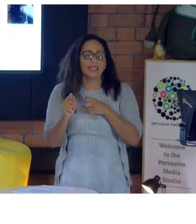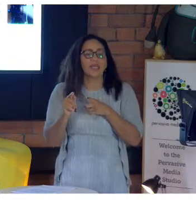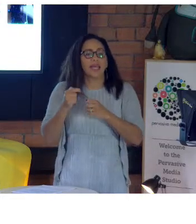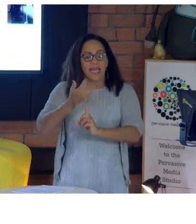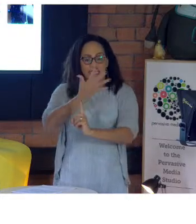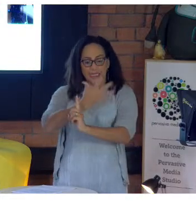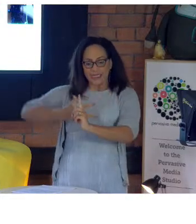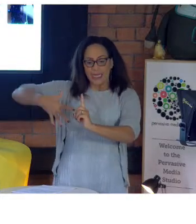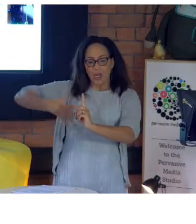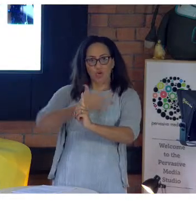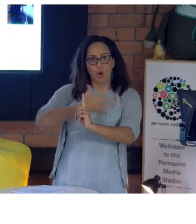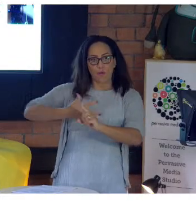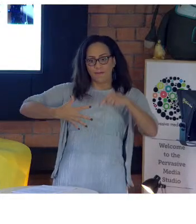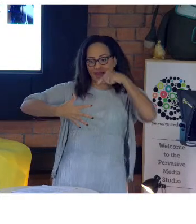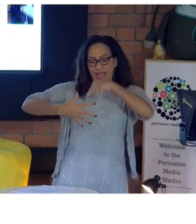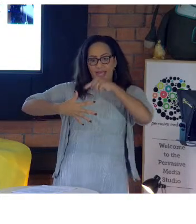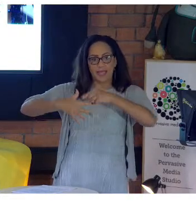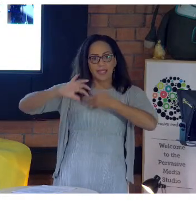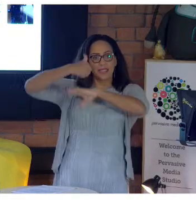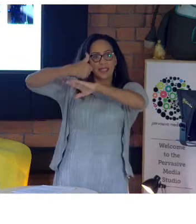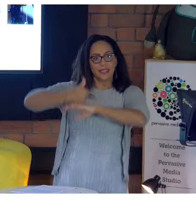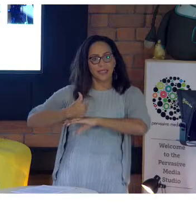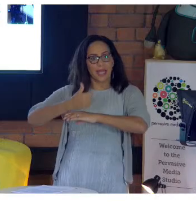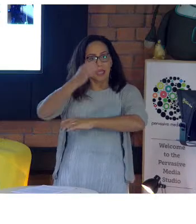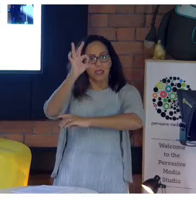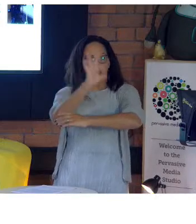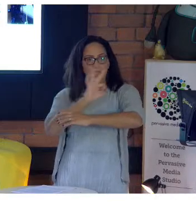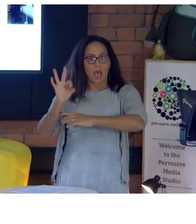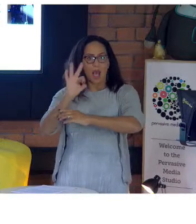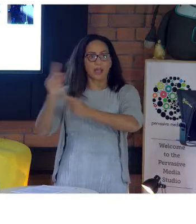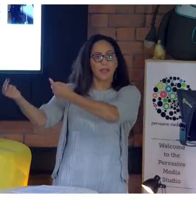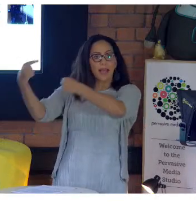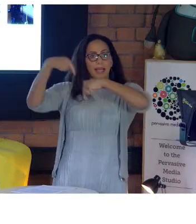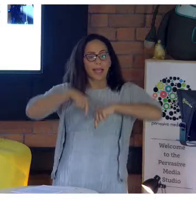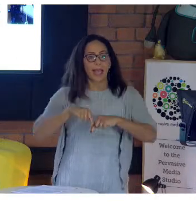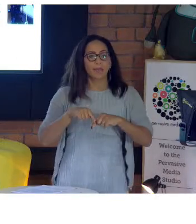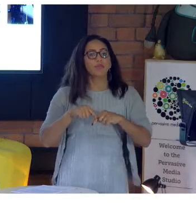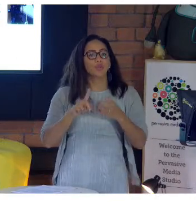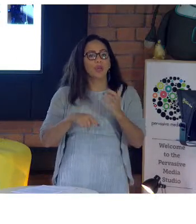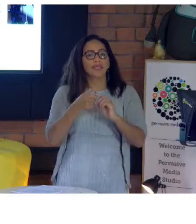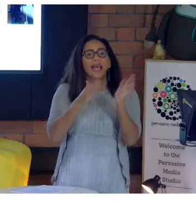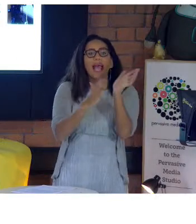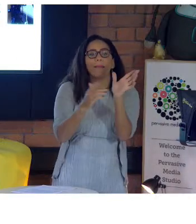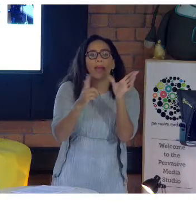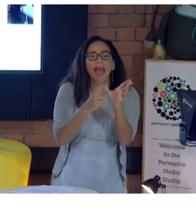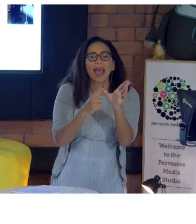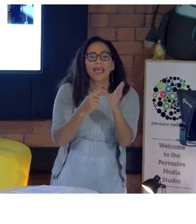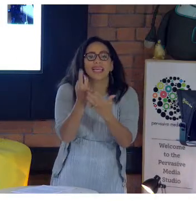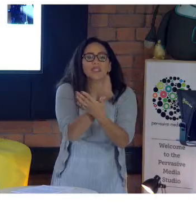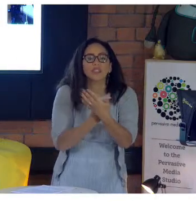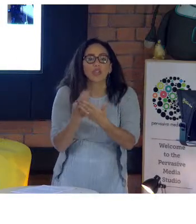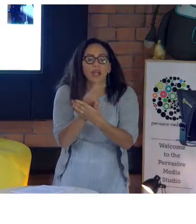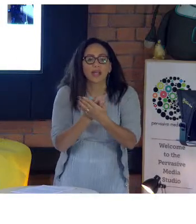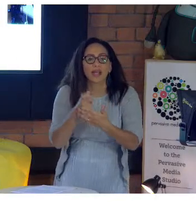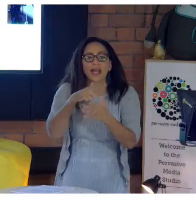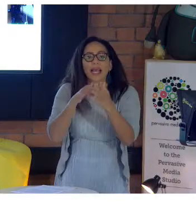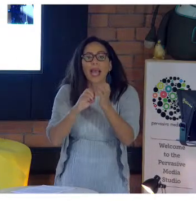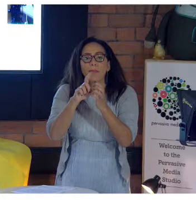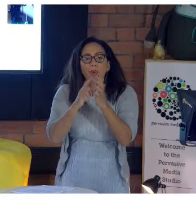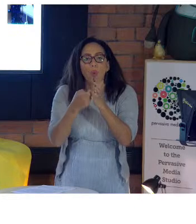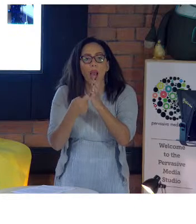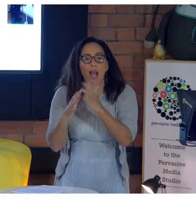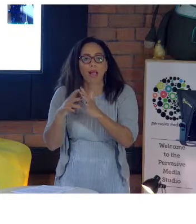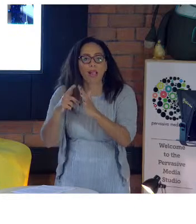design. And then I came to the UK to study on the MA in illustration at Camberwell College of Arts.